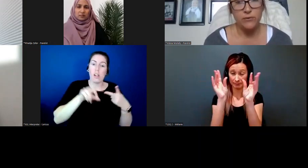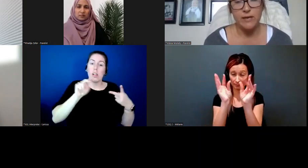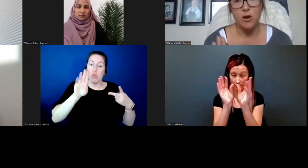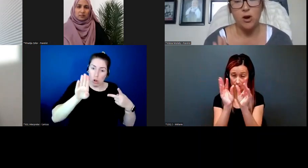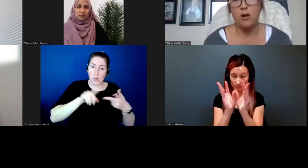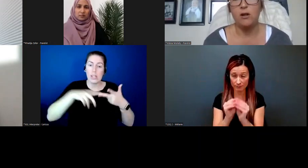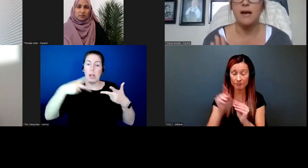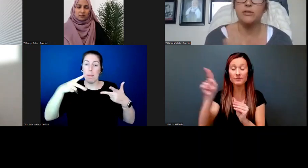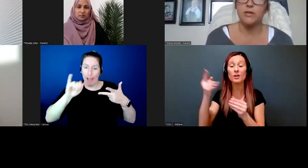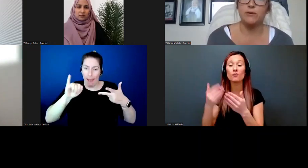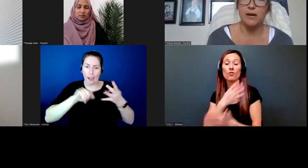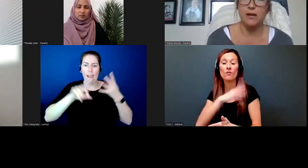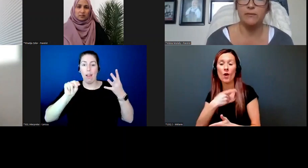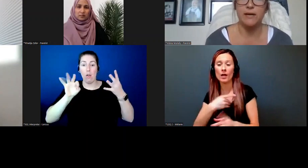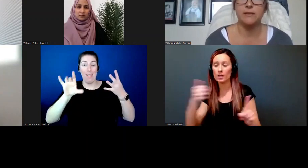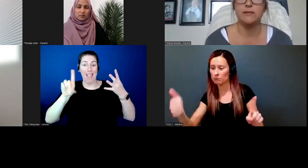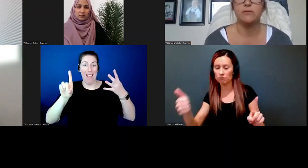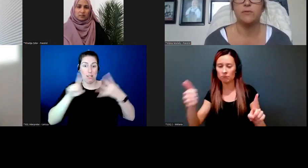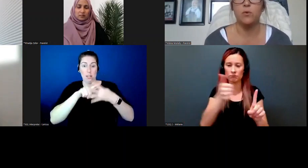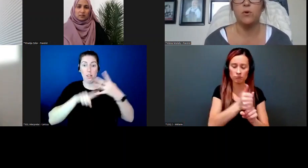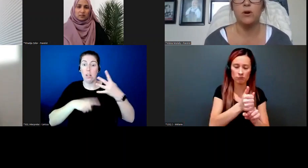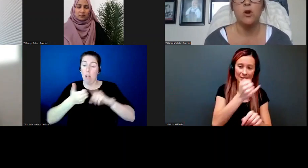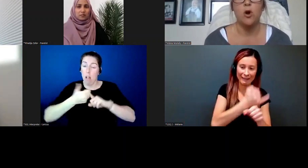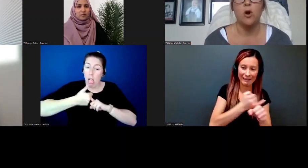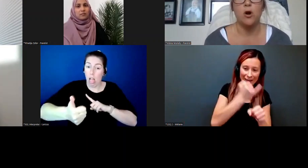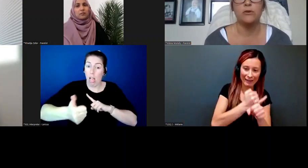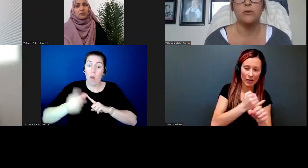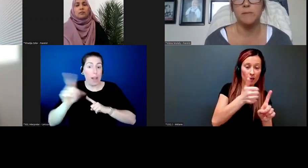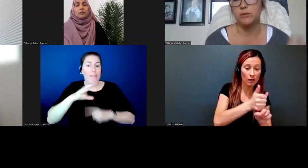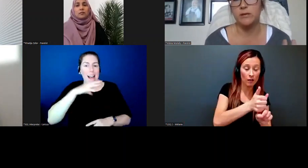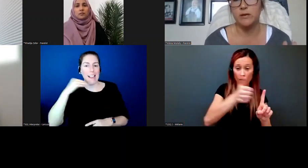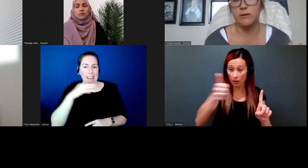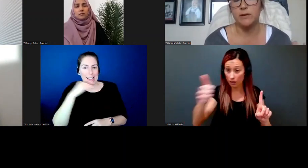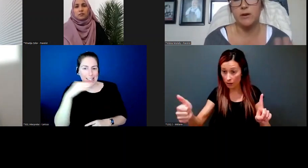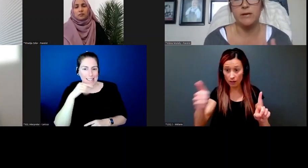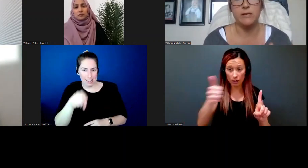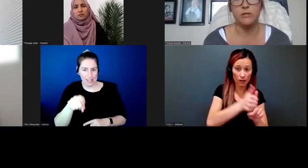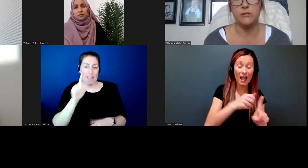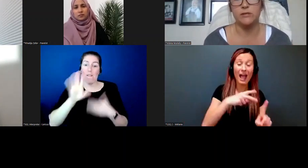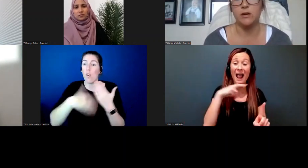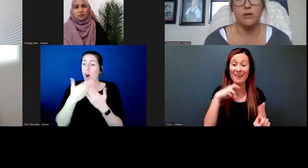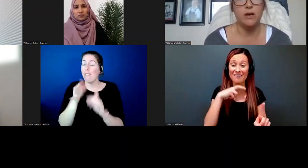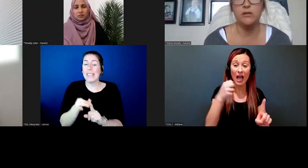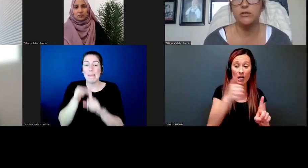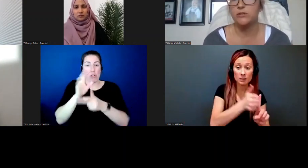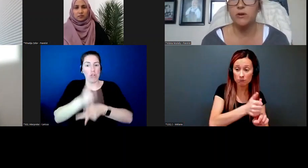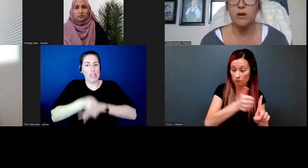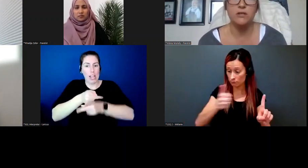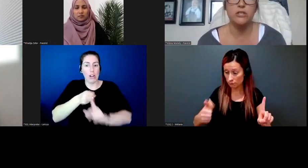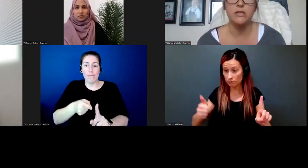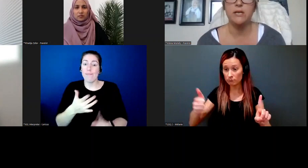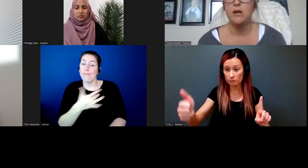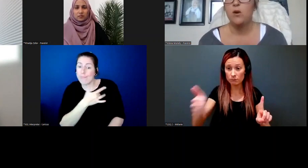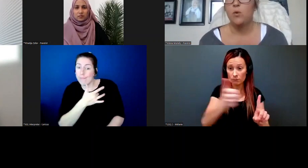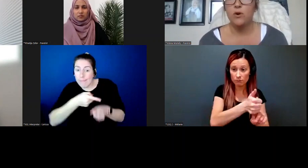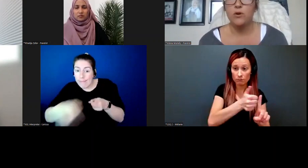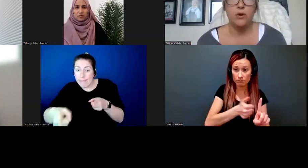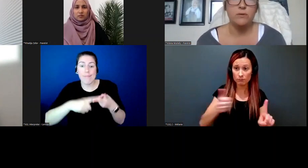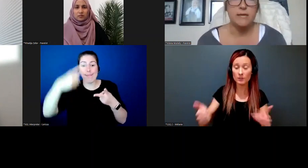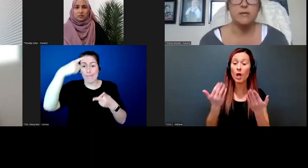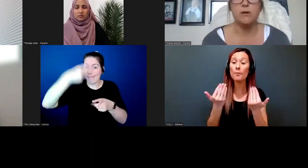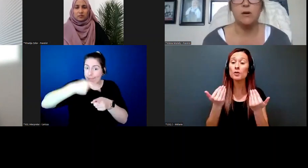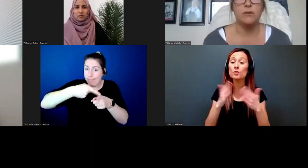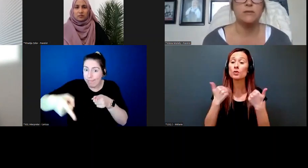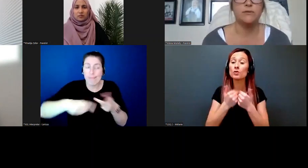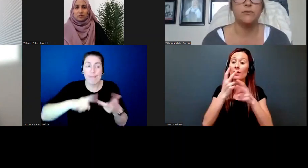and Newfoundland all have to travel to Halifax for all their special care needs, which is like cardiologist, neurology,